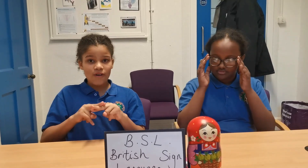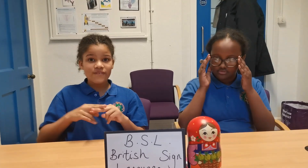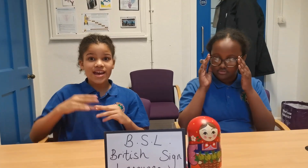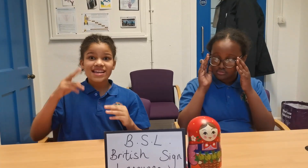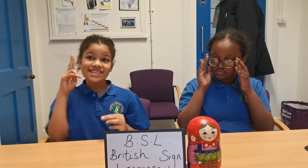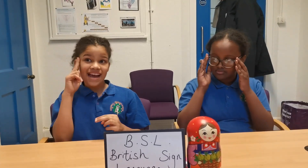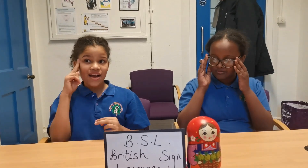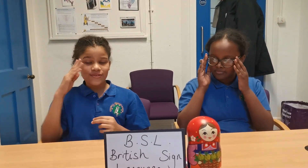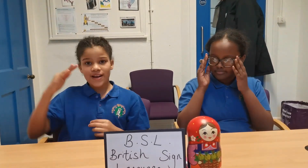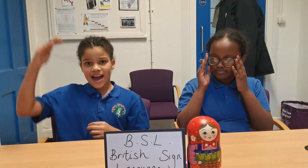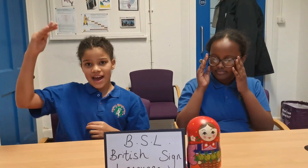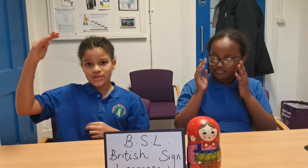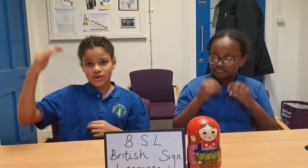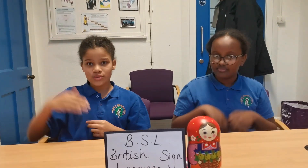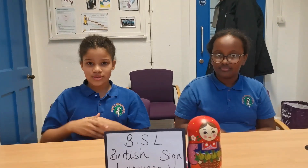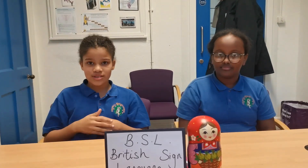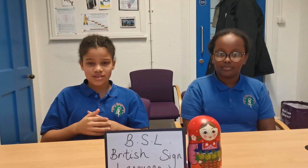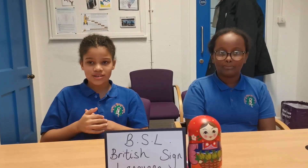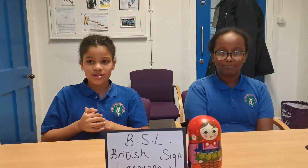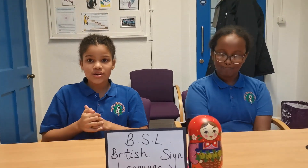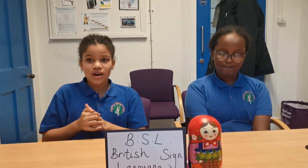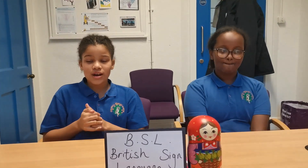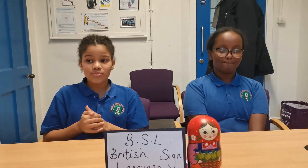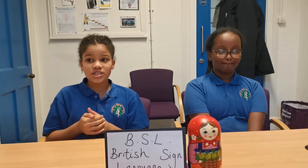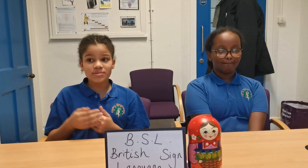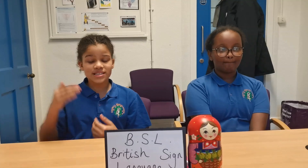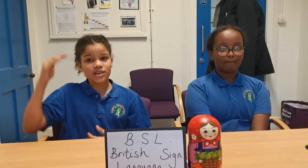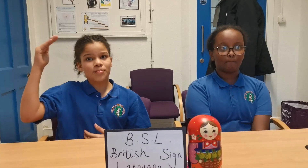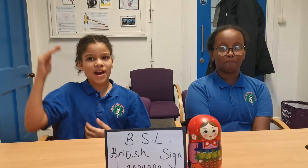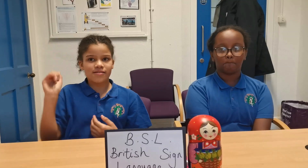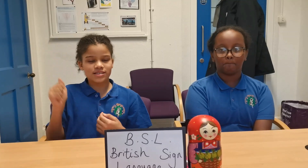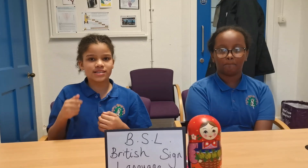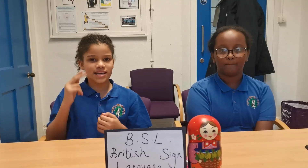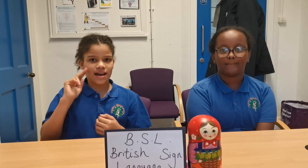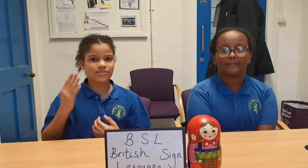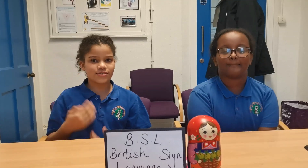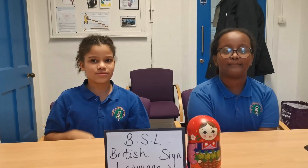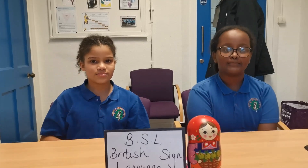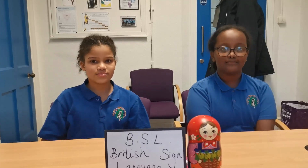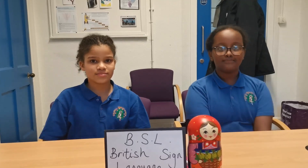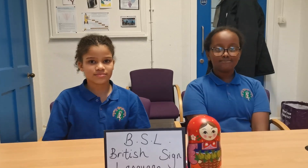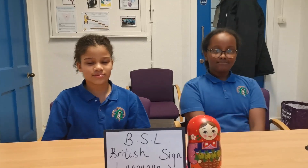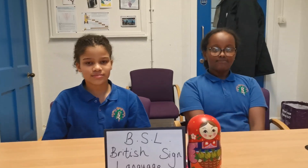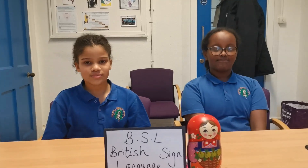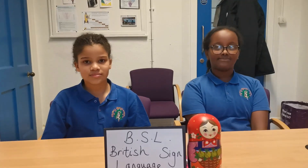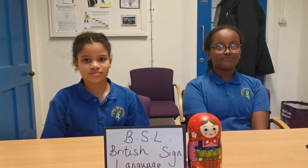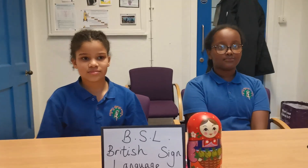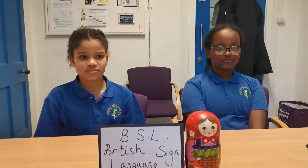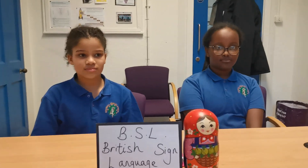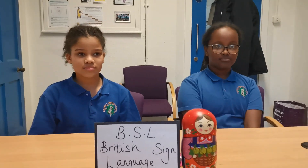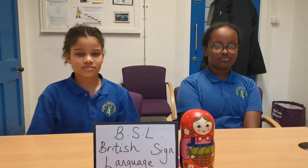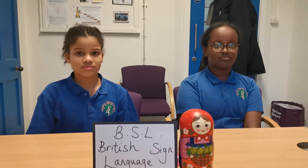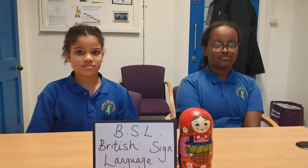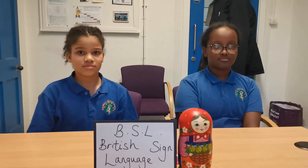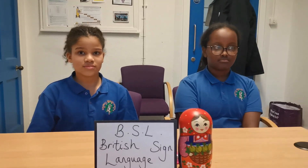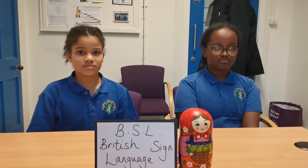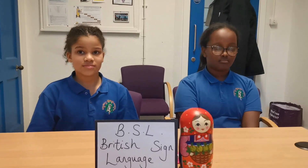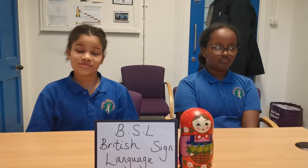of Deaf Adult, which means that your parents are deaf. So then you can speak to your friends in sign